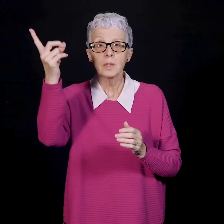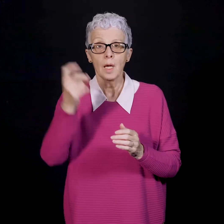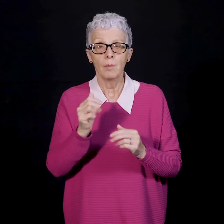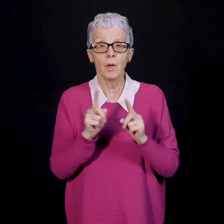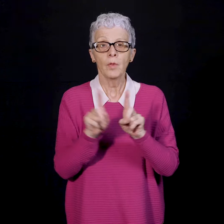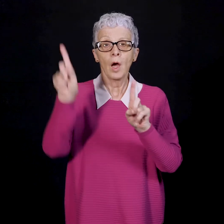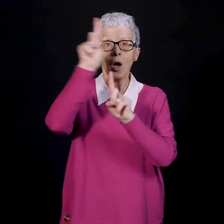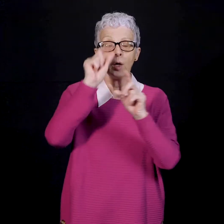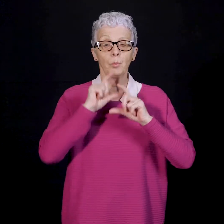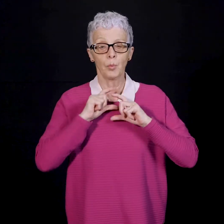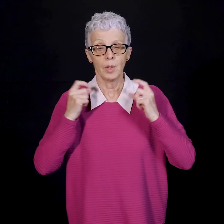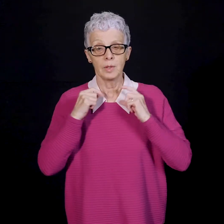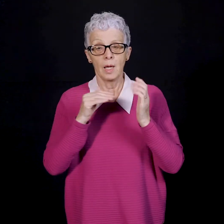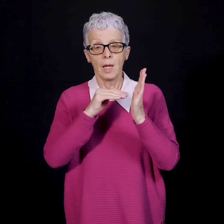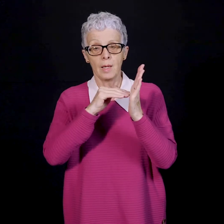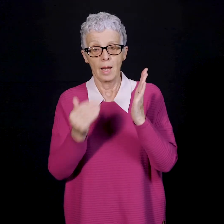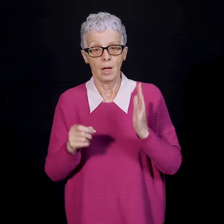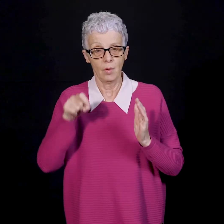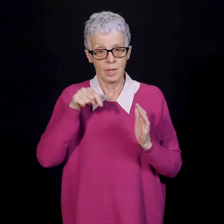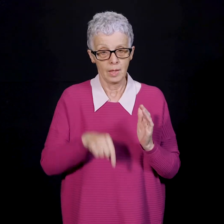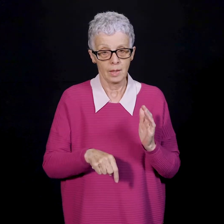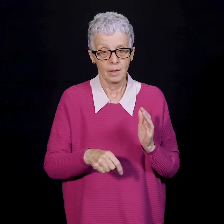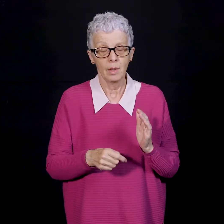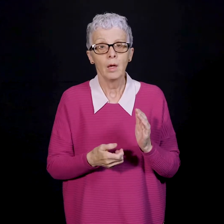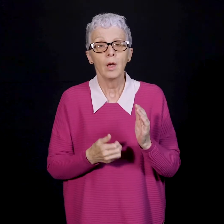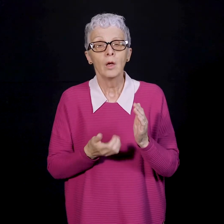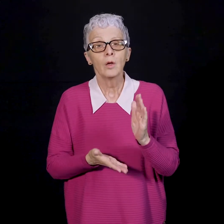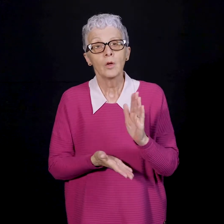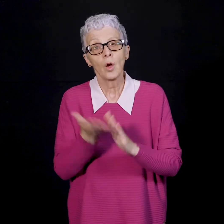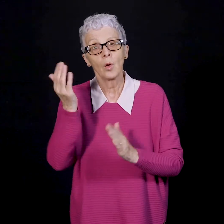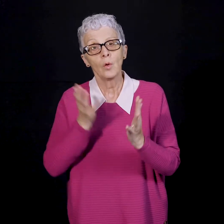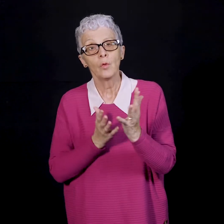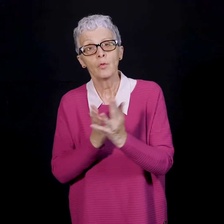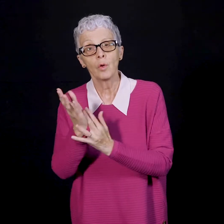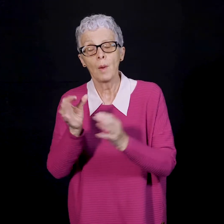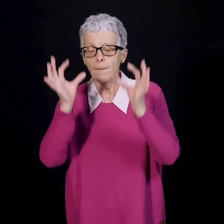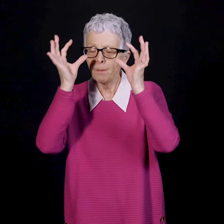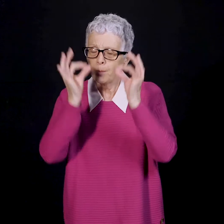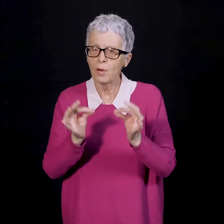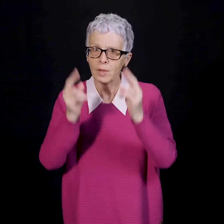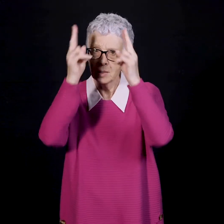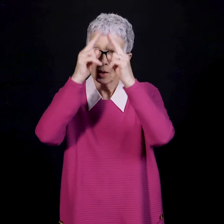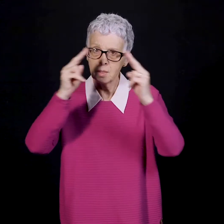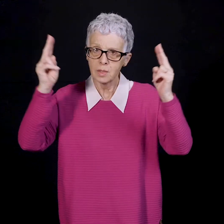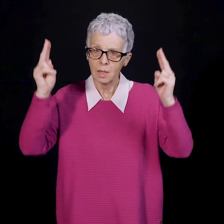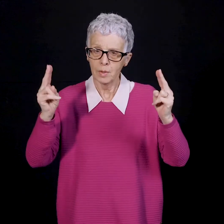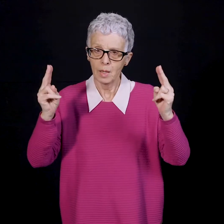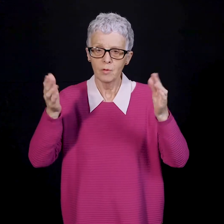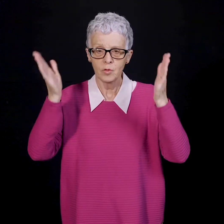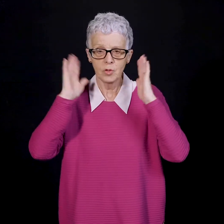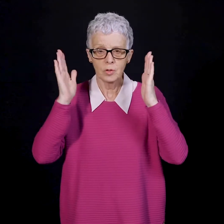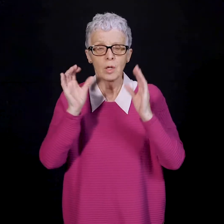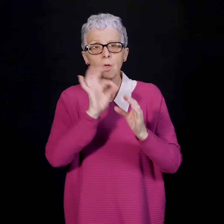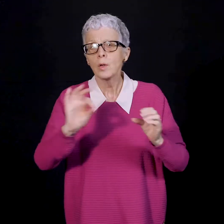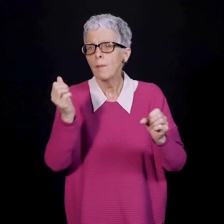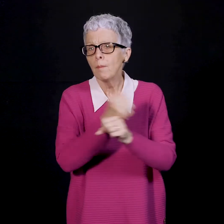things that are now already here, he went through the greater and more perfect tabernacle that is not made with human hands, that is to say,